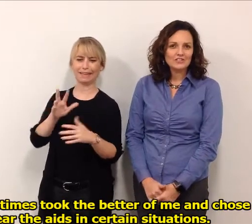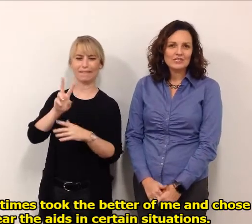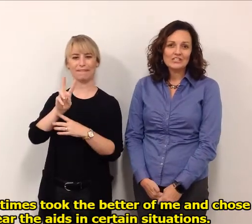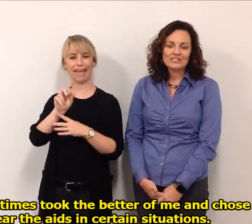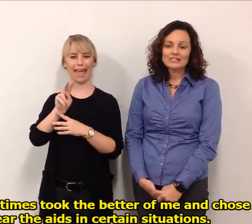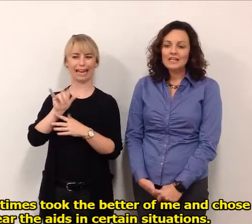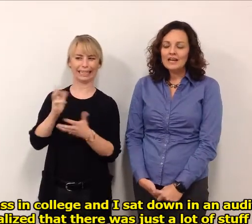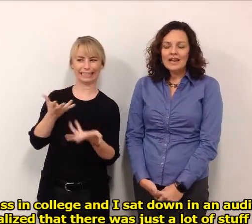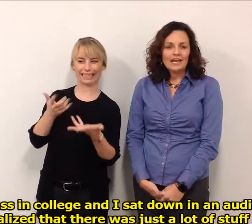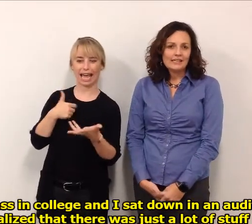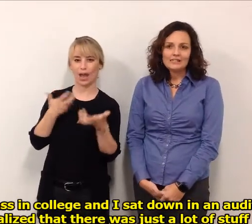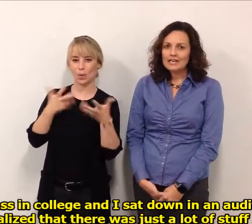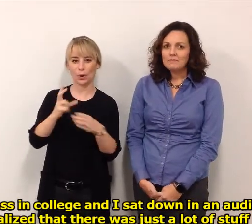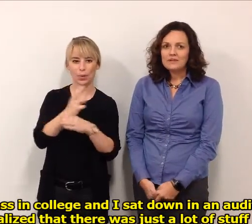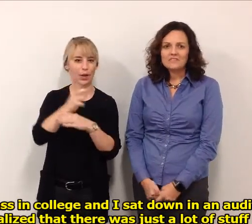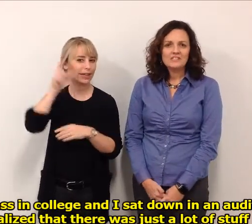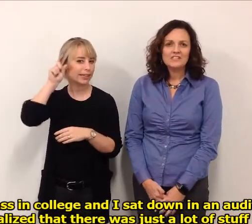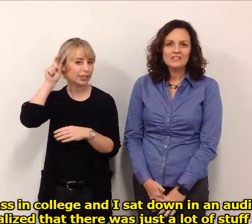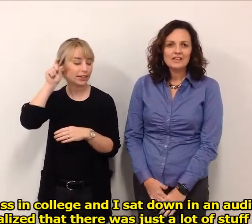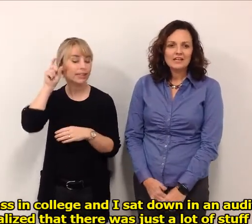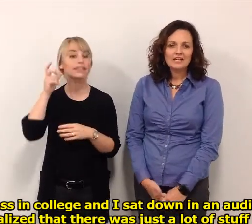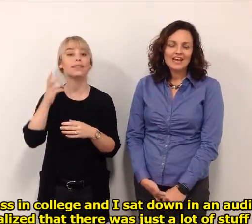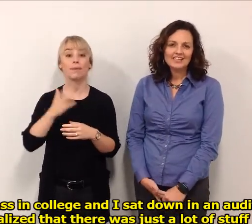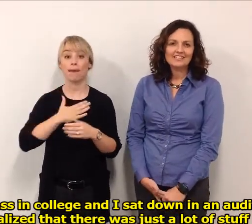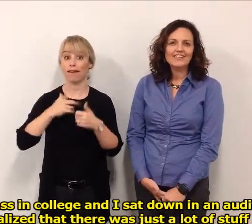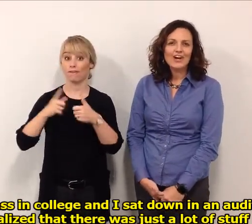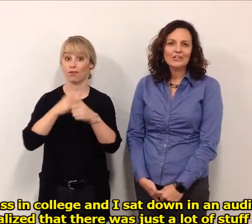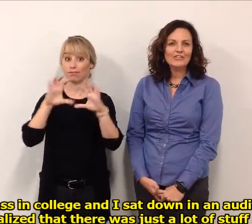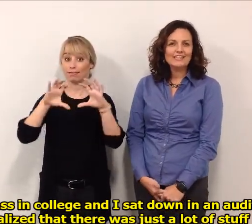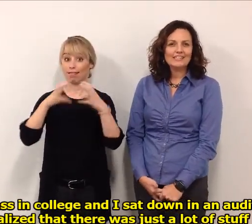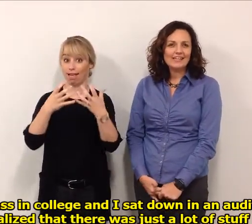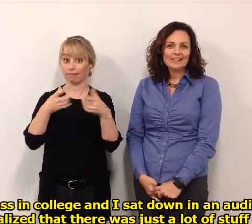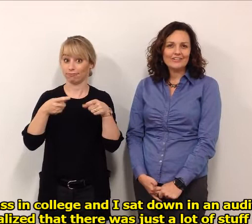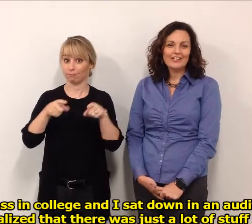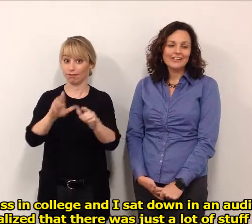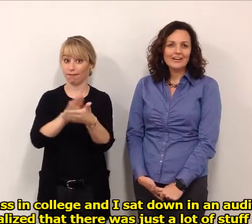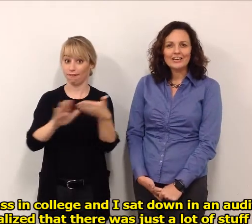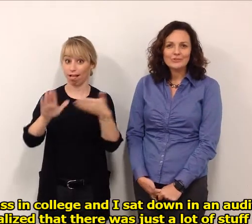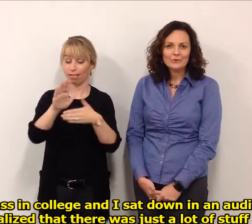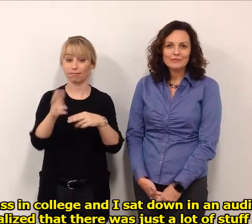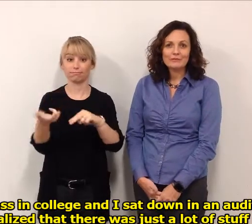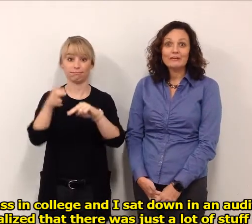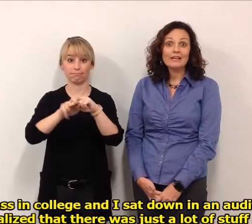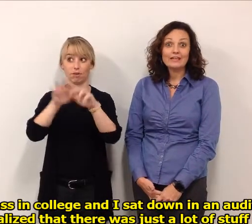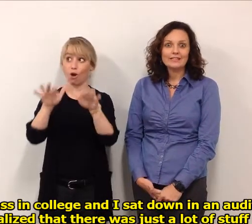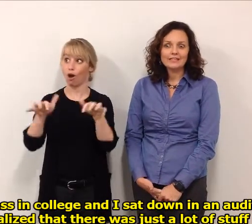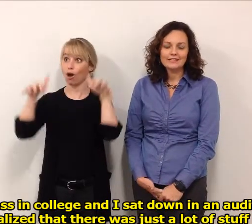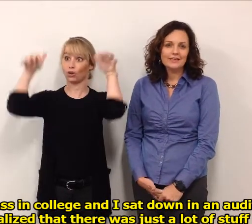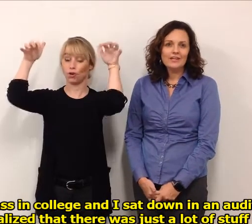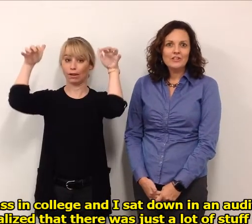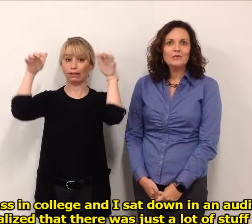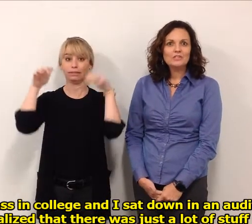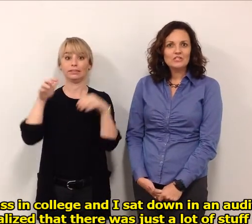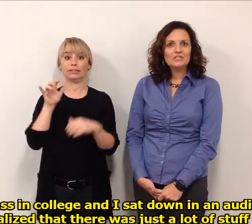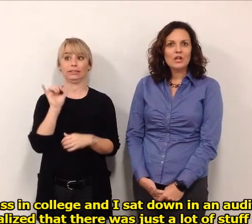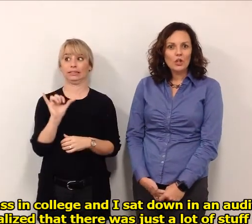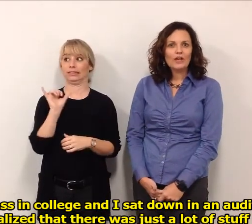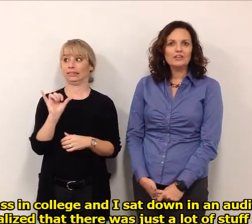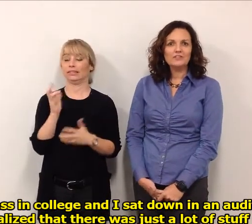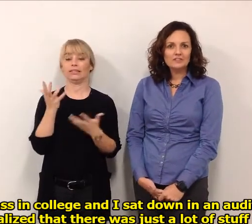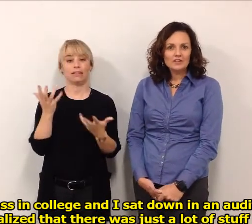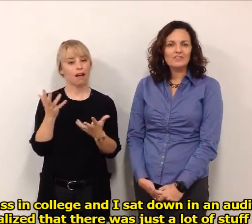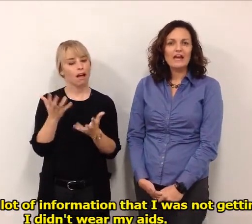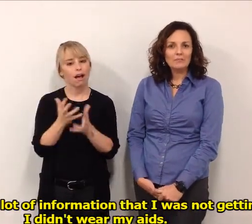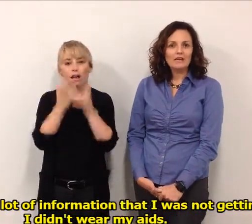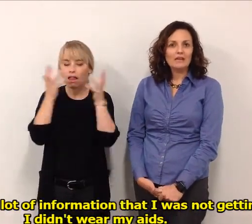certain situations. And my first class in college, I sat down in an auditorium and realized that there was just a